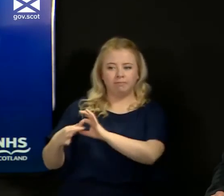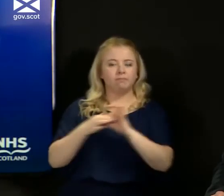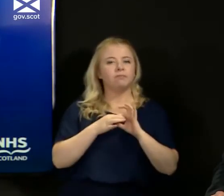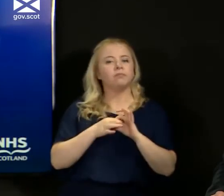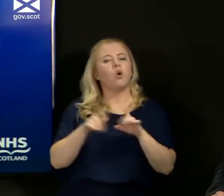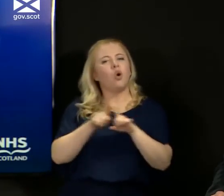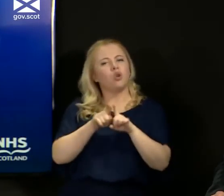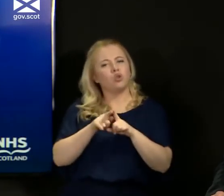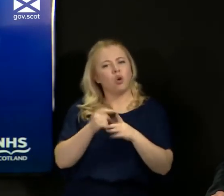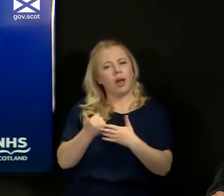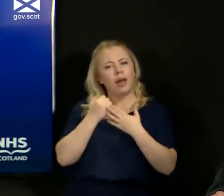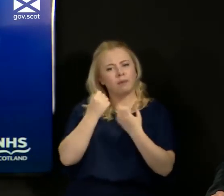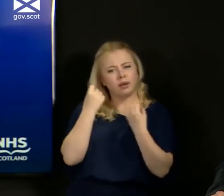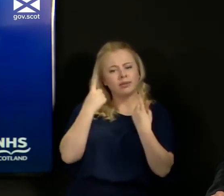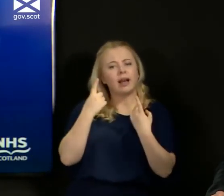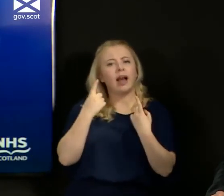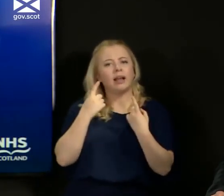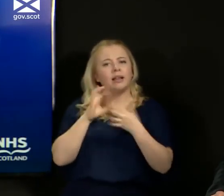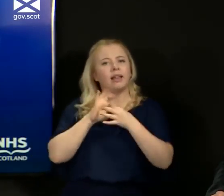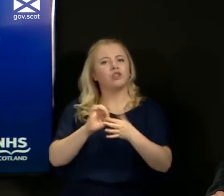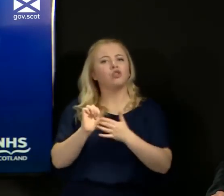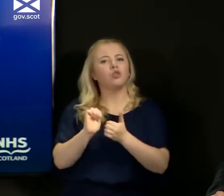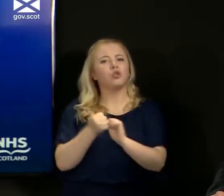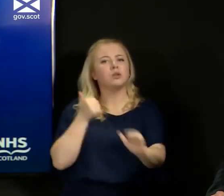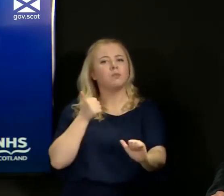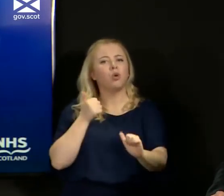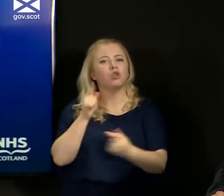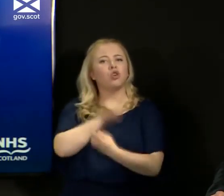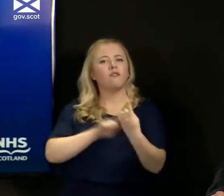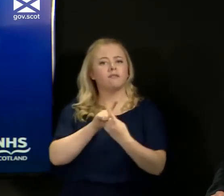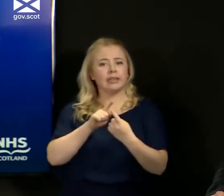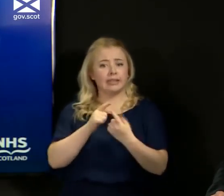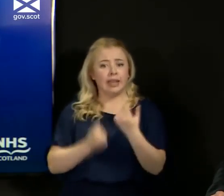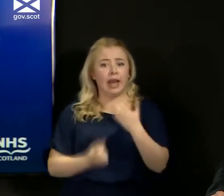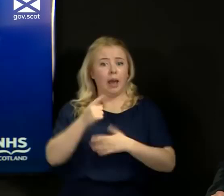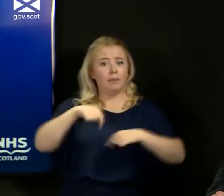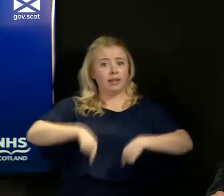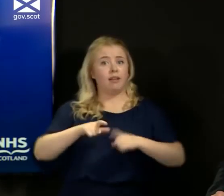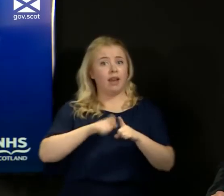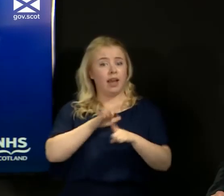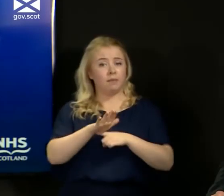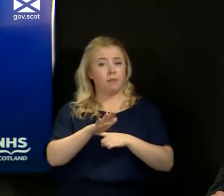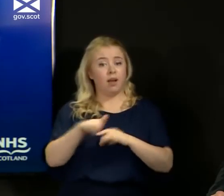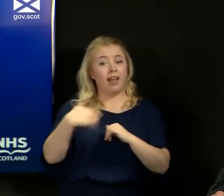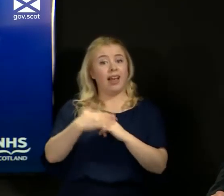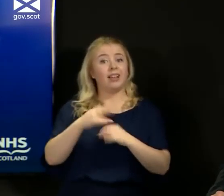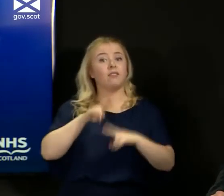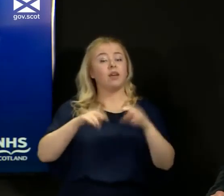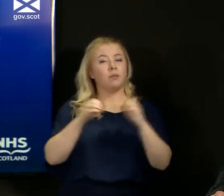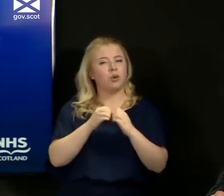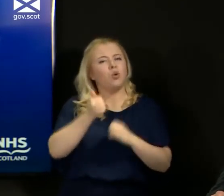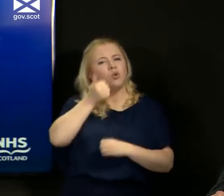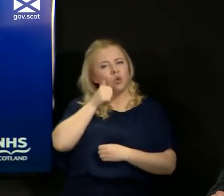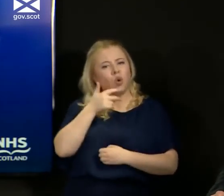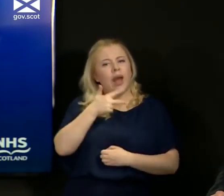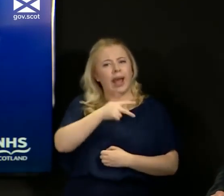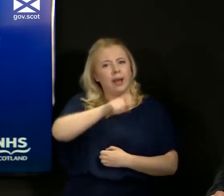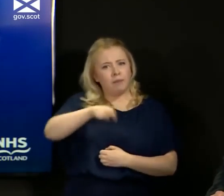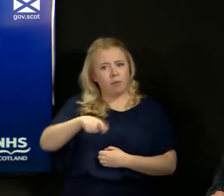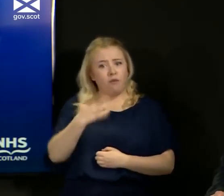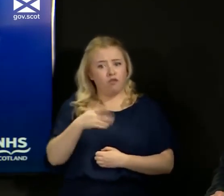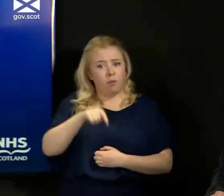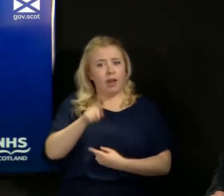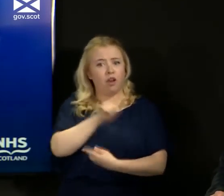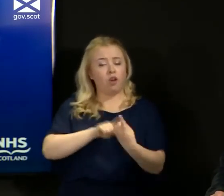associated with a sports conference that took place in Edinburgh at the end of February. Beyond the 8 cases already known to be associated with this